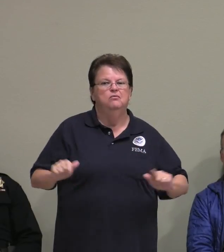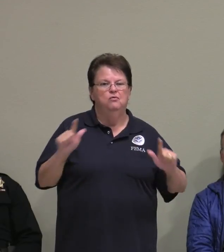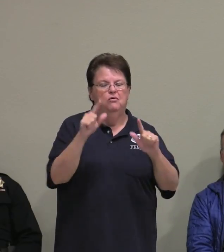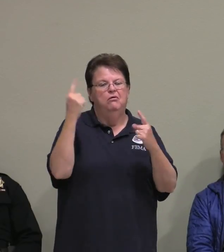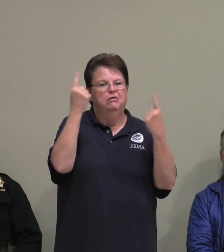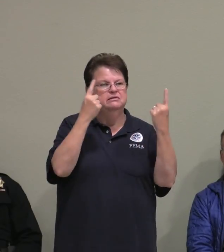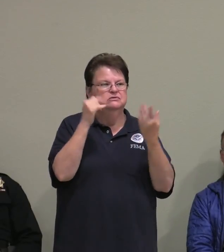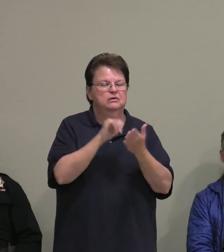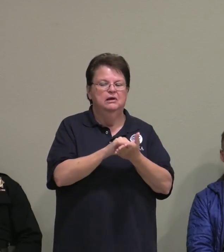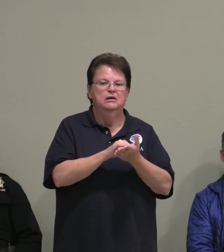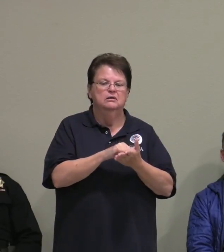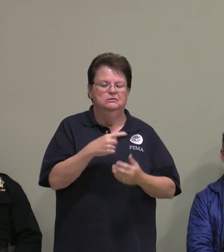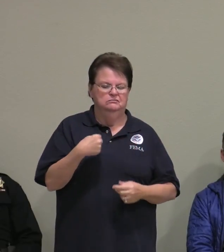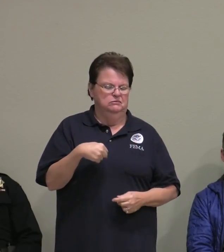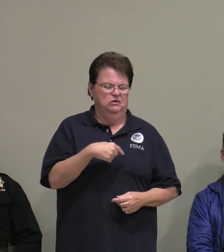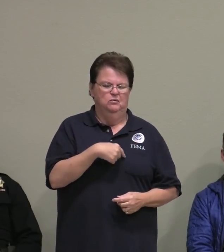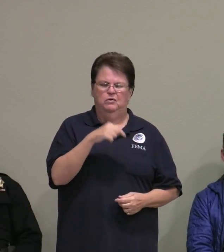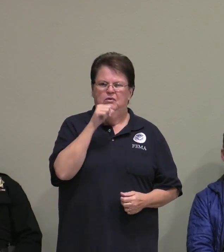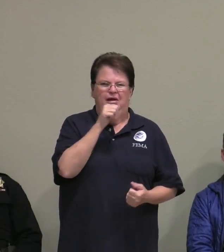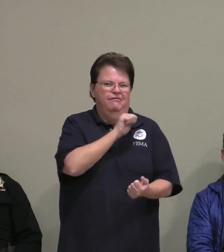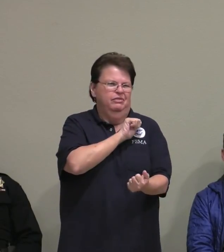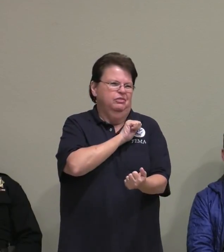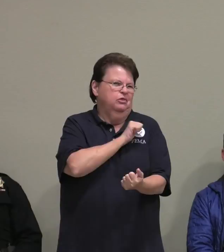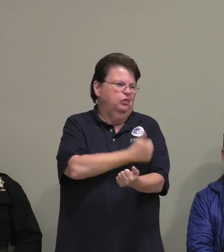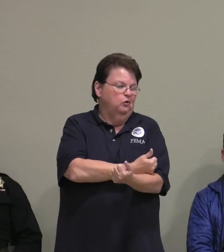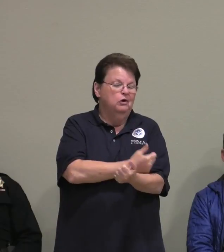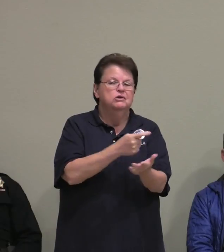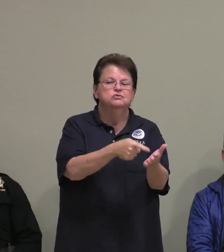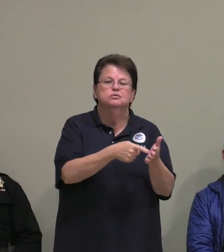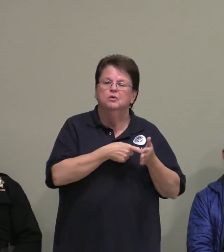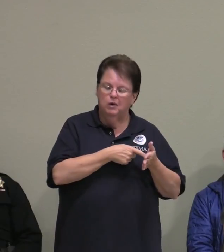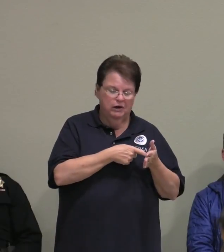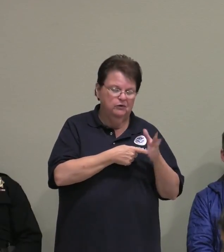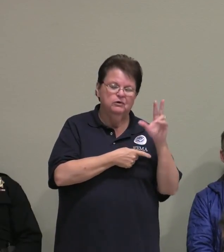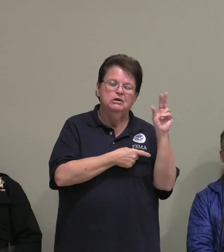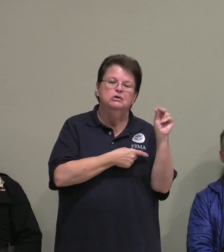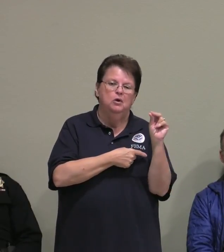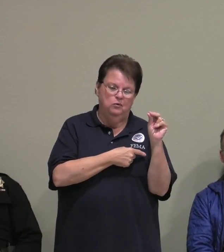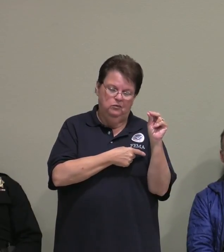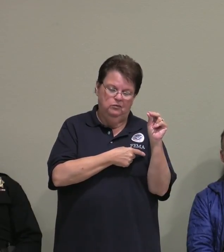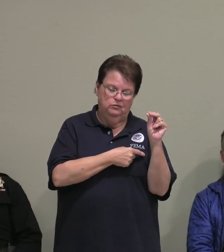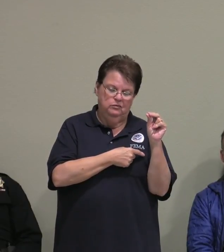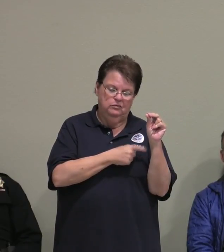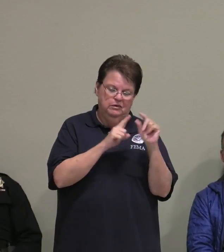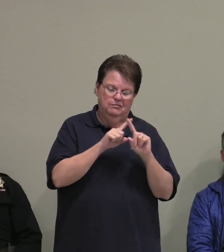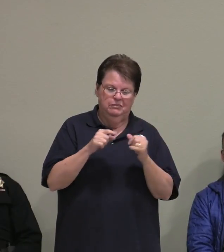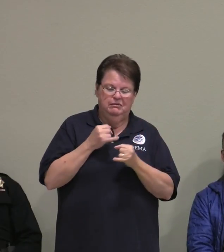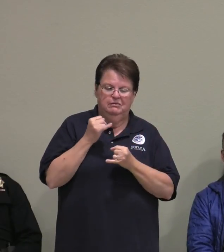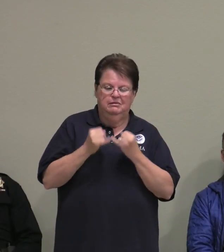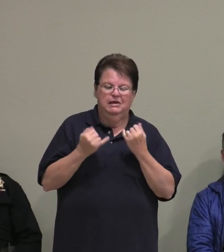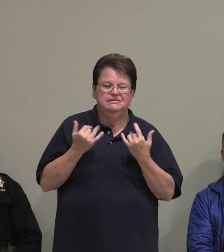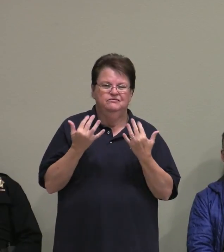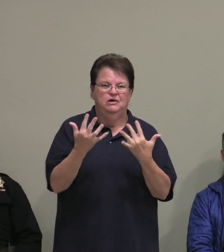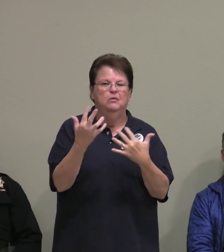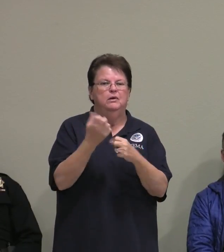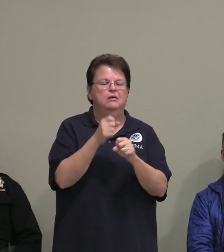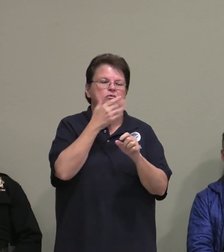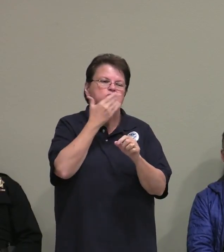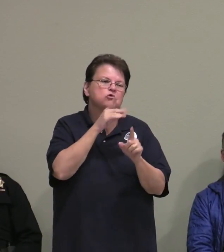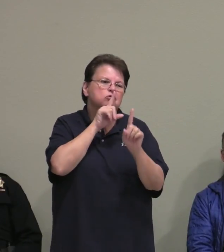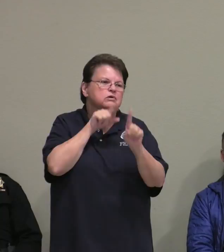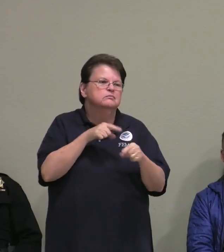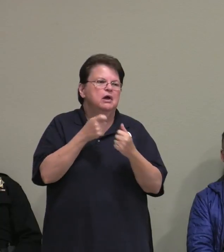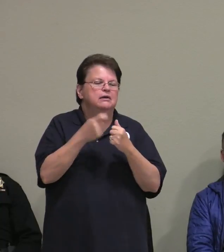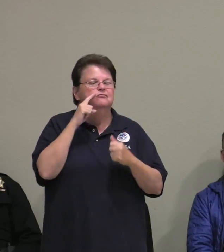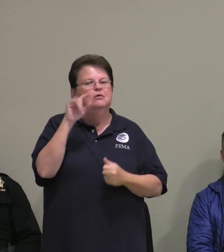that. We don't have the statutory authority to require them to do it, but in the last fires, we did get a good response from